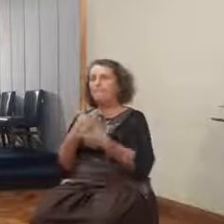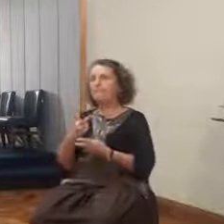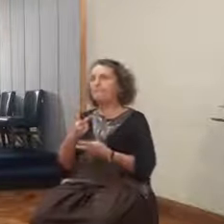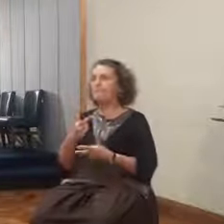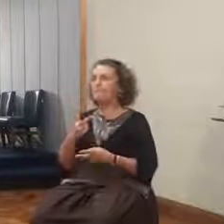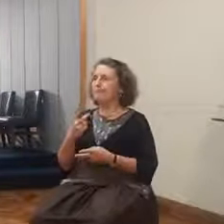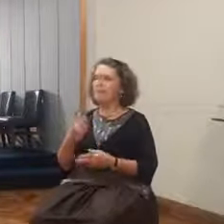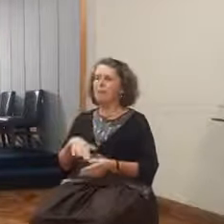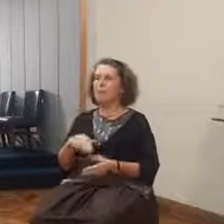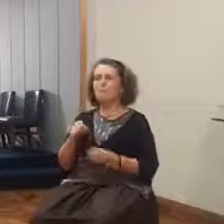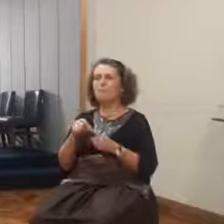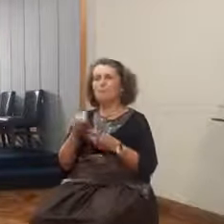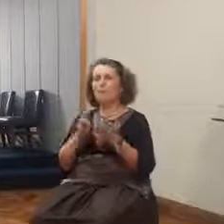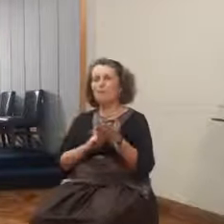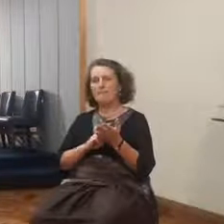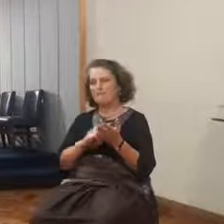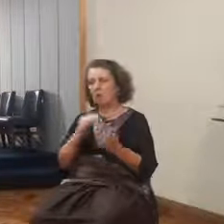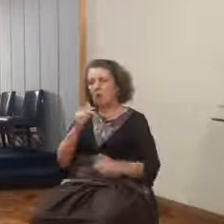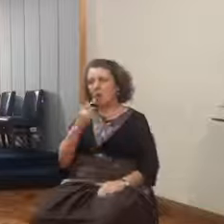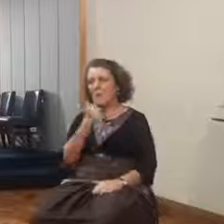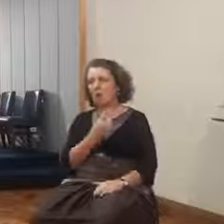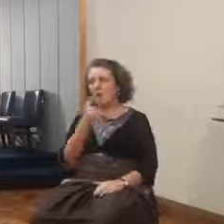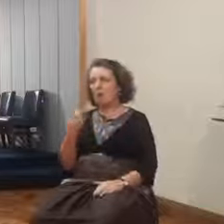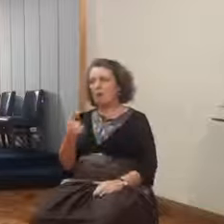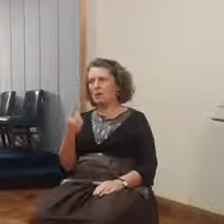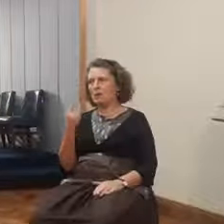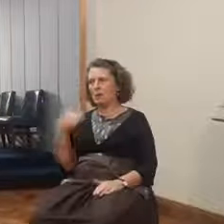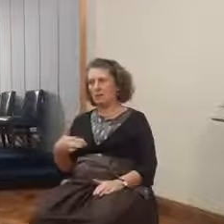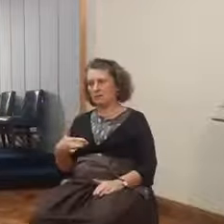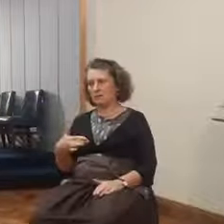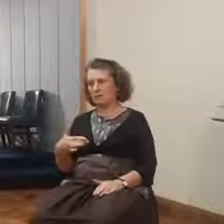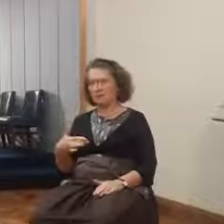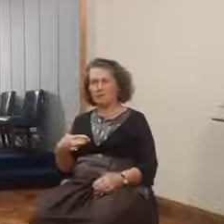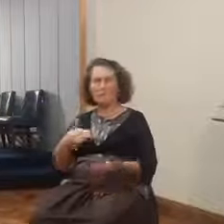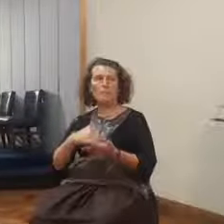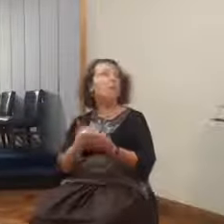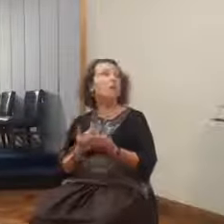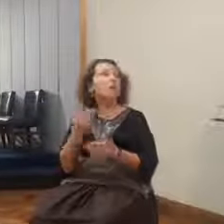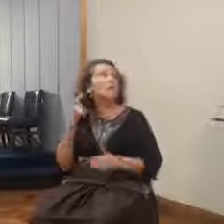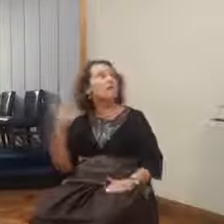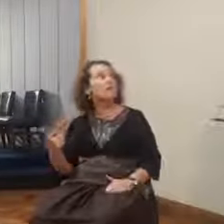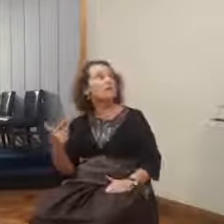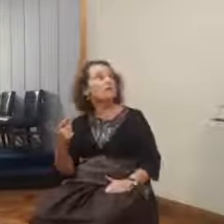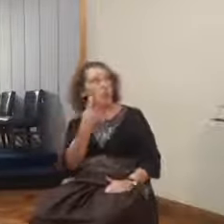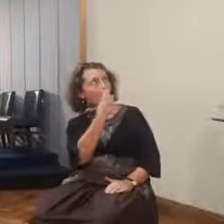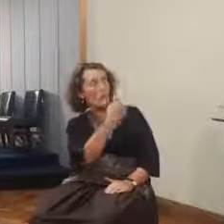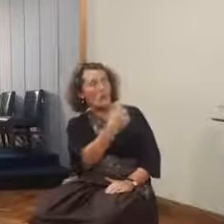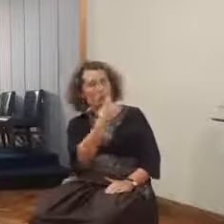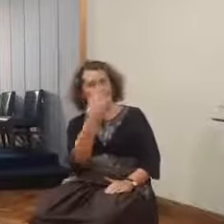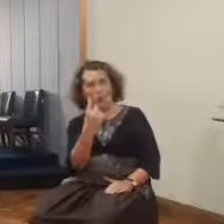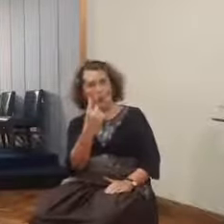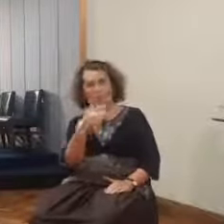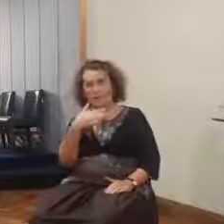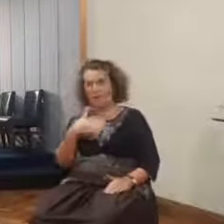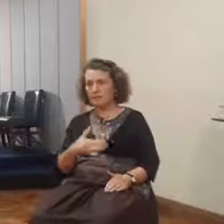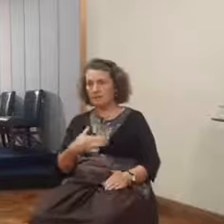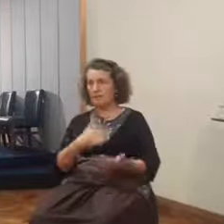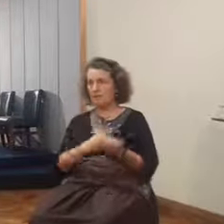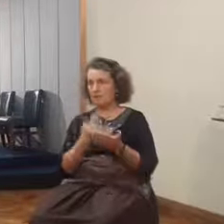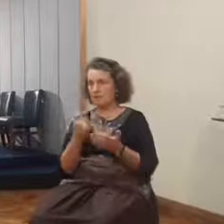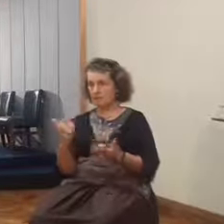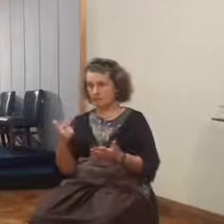Psalm, number 119, version 7. 119, version 7. Thou art my portion,